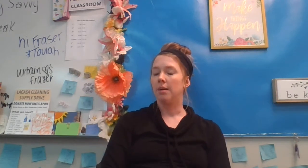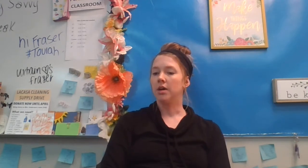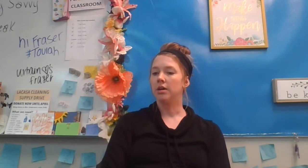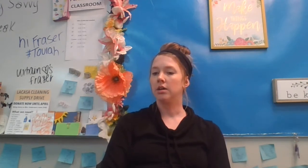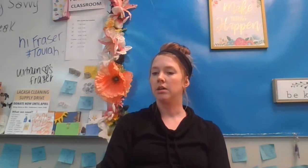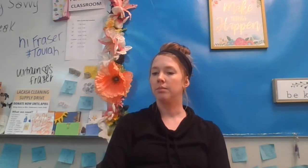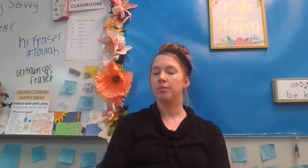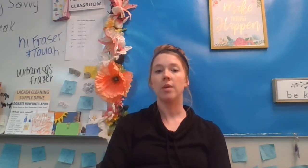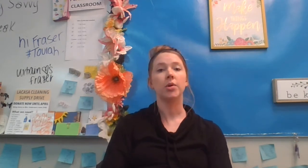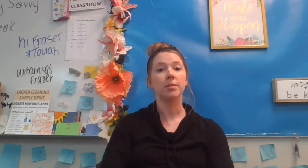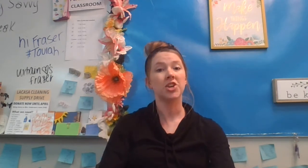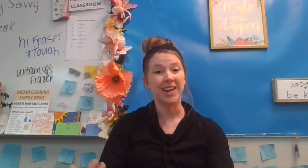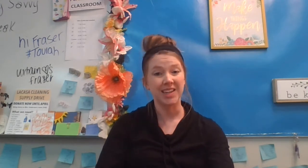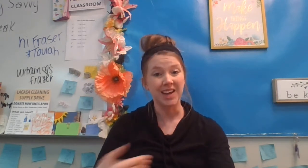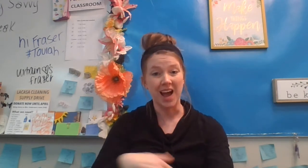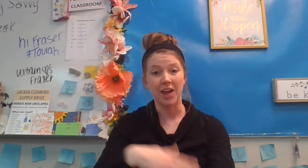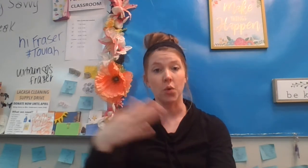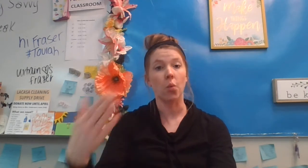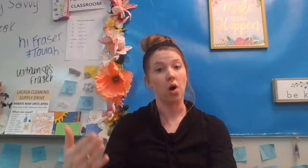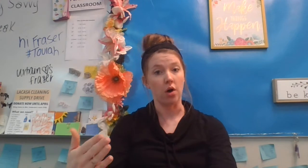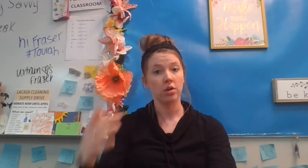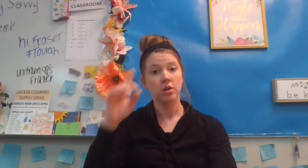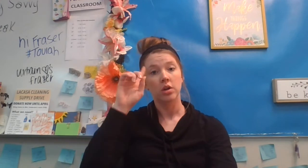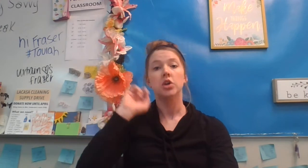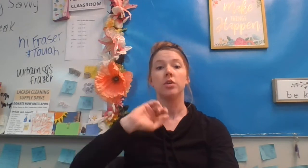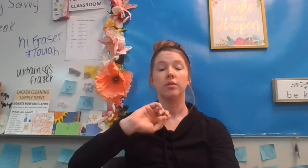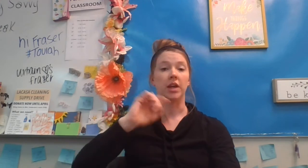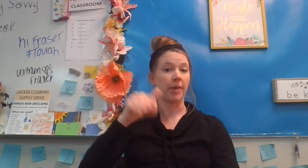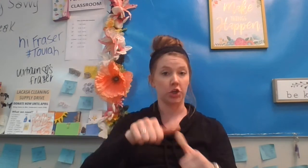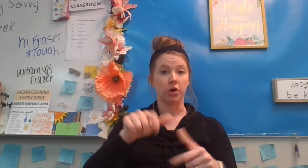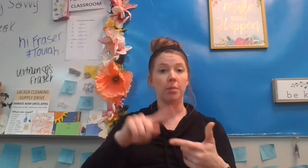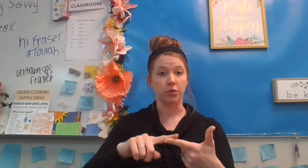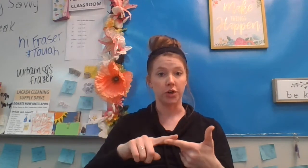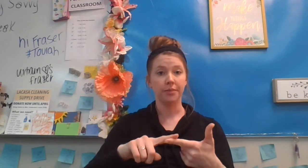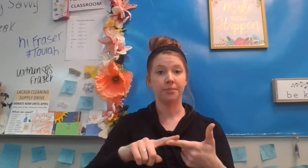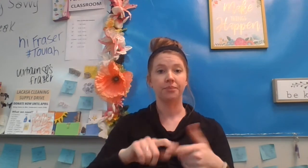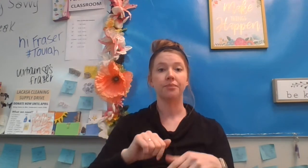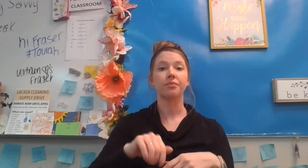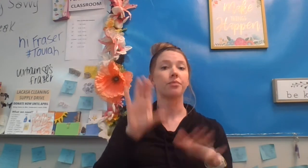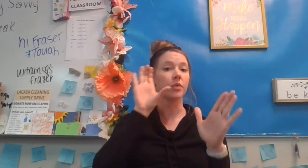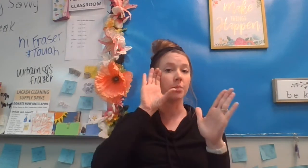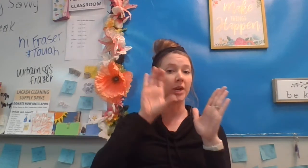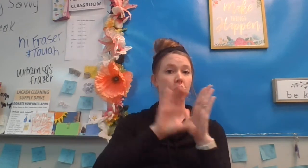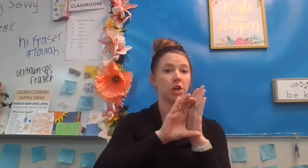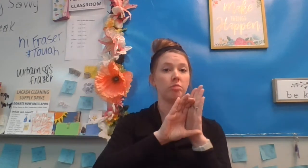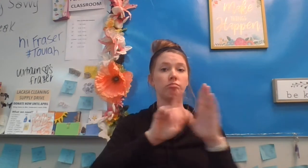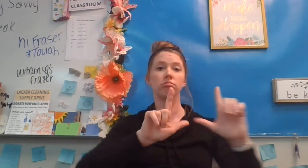Okay. Pretty much anything on the wall, like a picture or poster, picture,